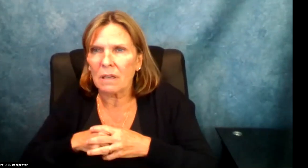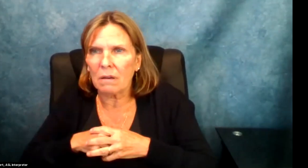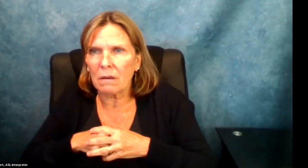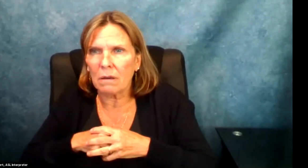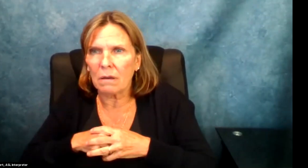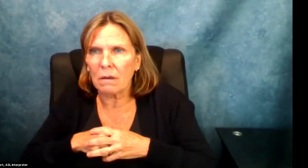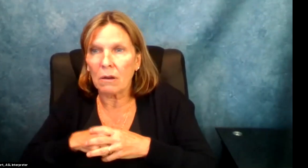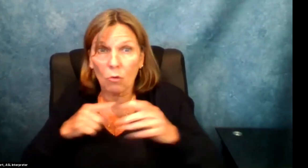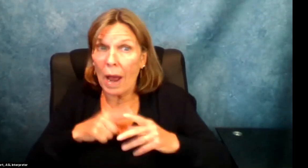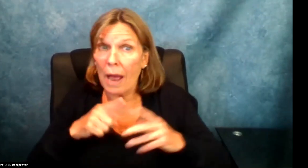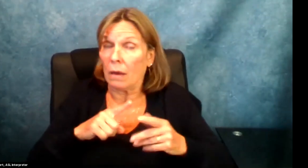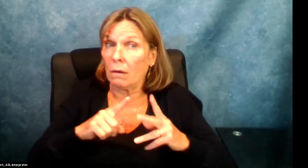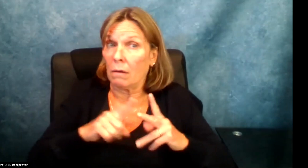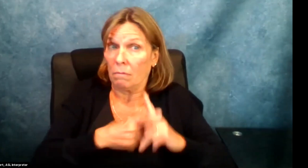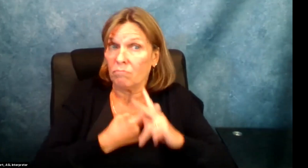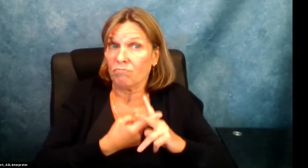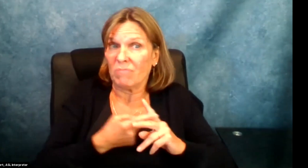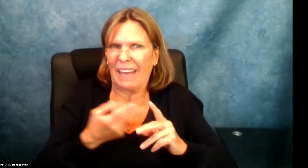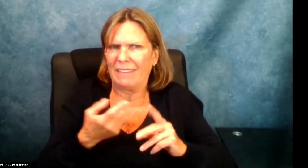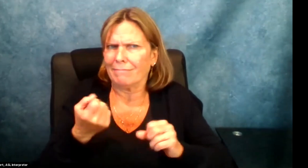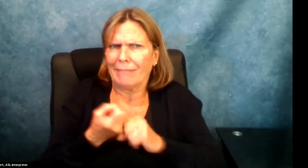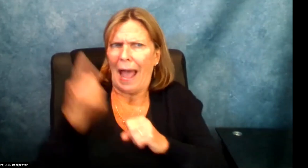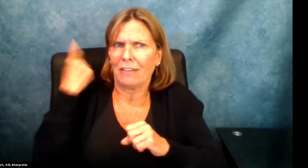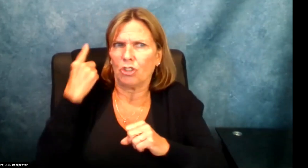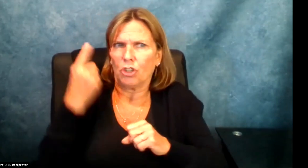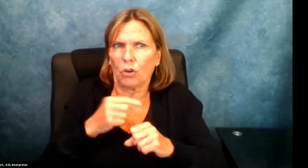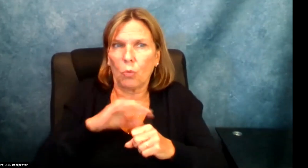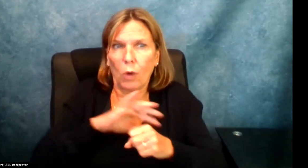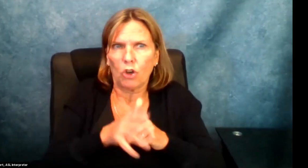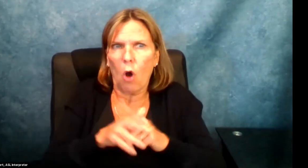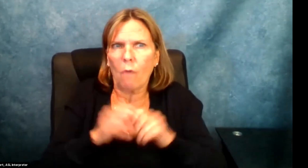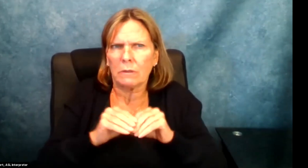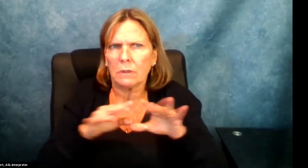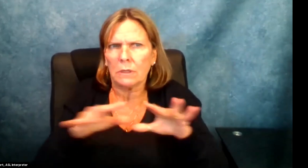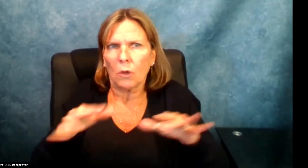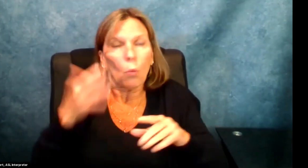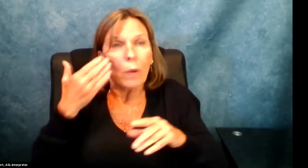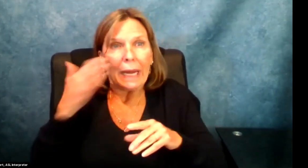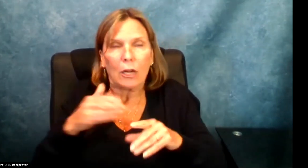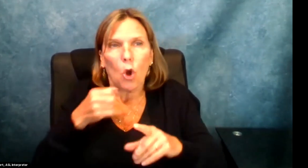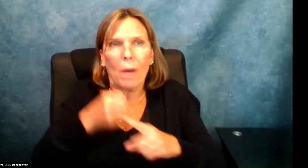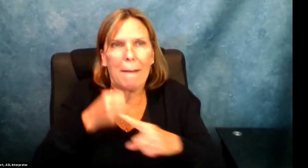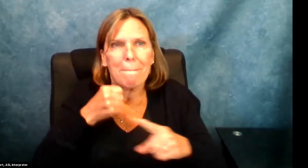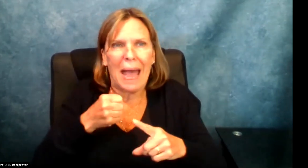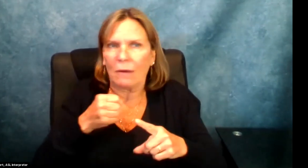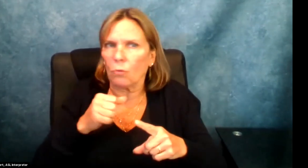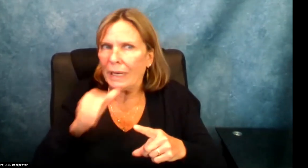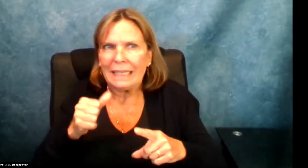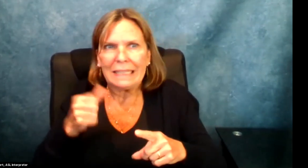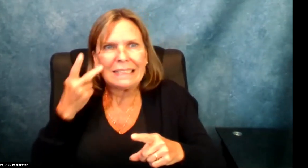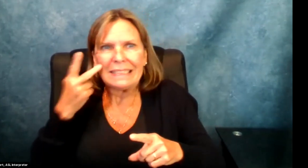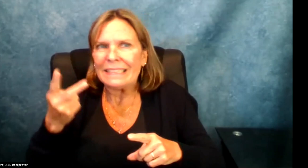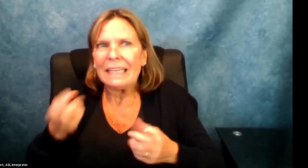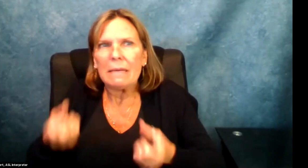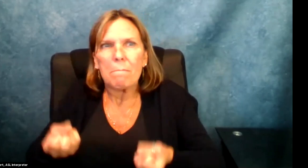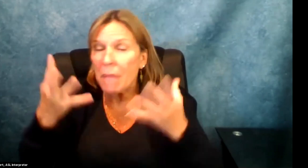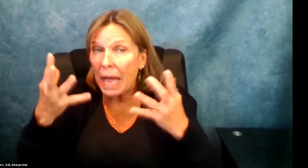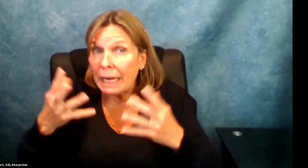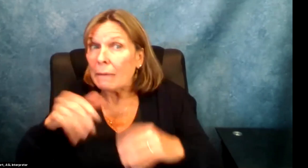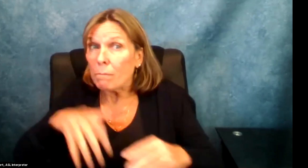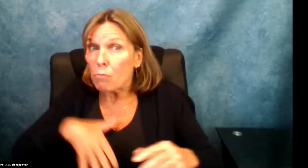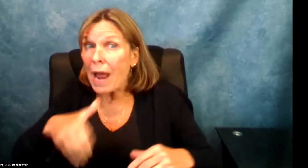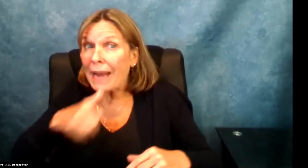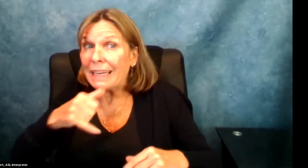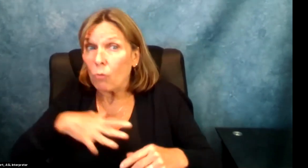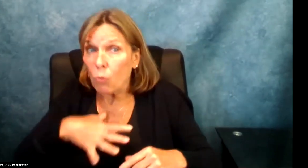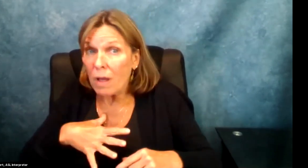very beginning of this, a little over a year ago, was what was the impact, and we just did not see that many pregnant women develop COVID. And now that we've been through this